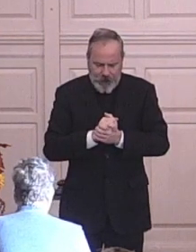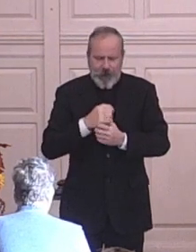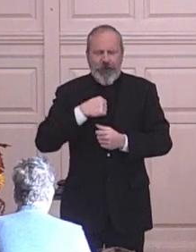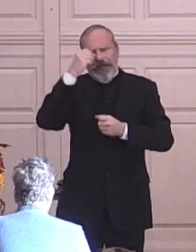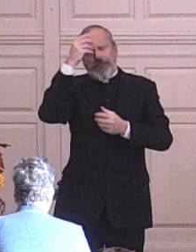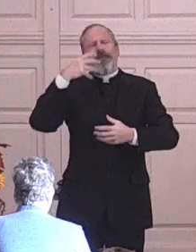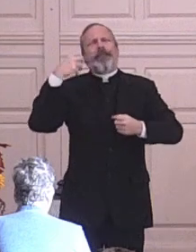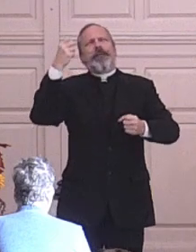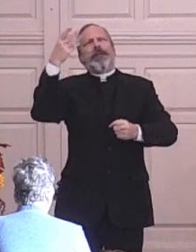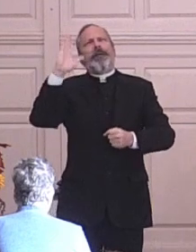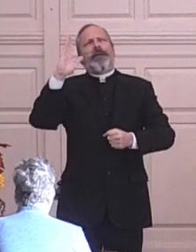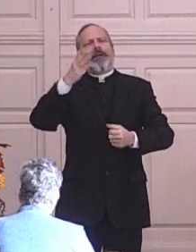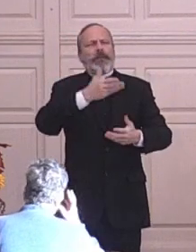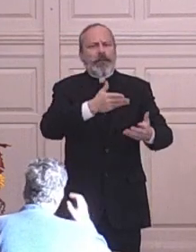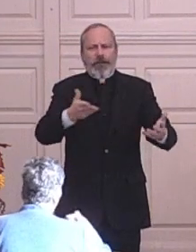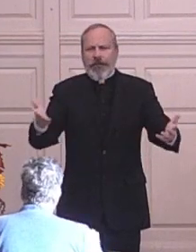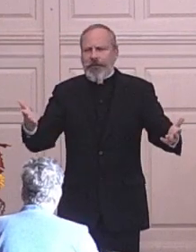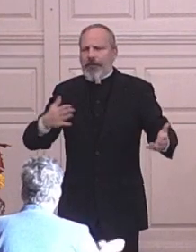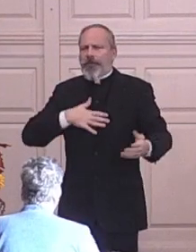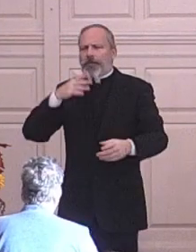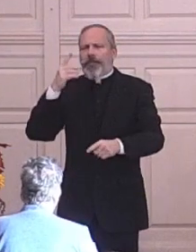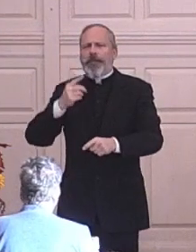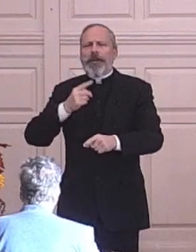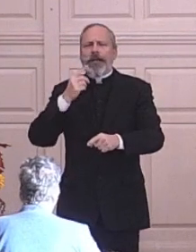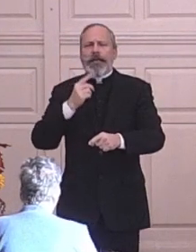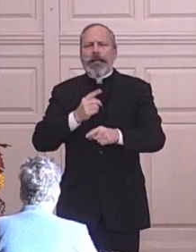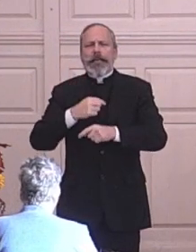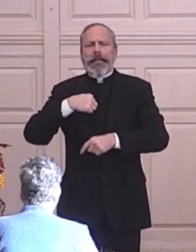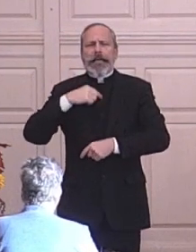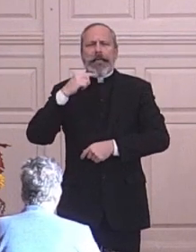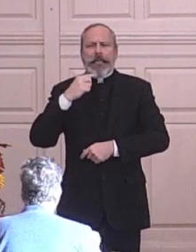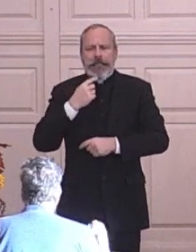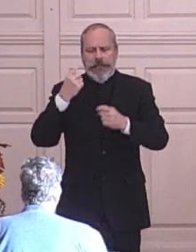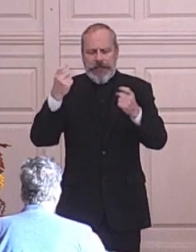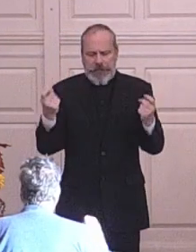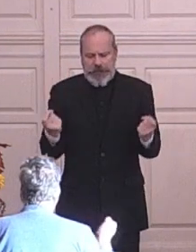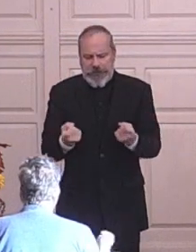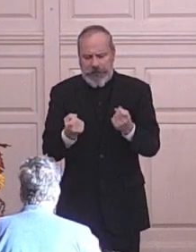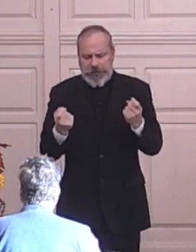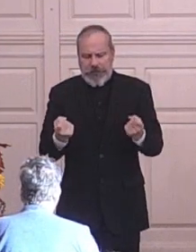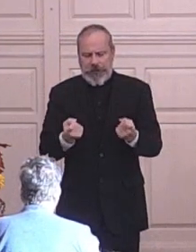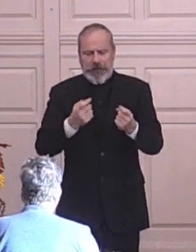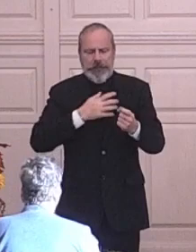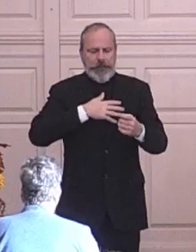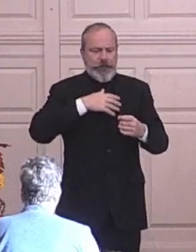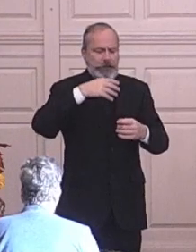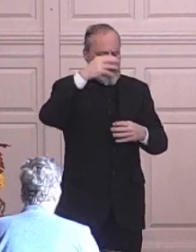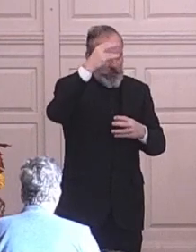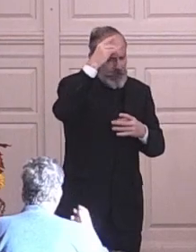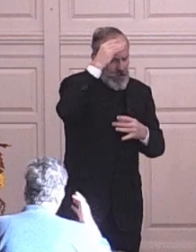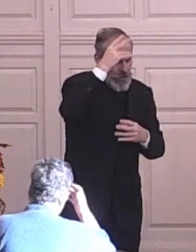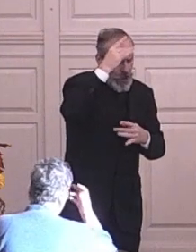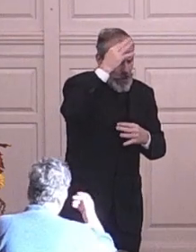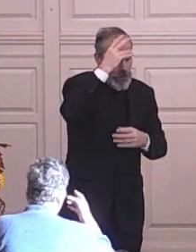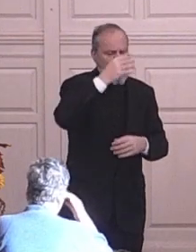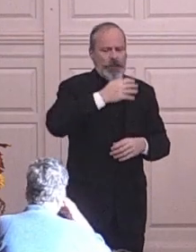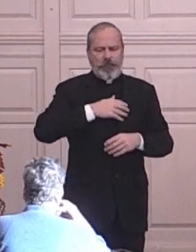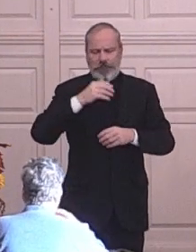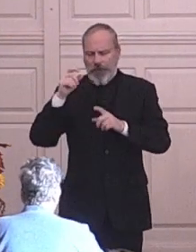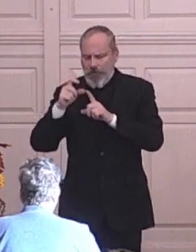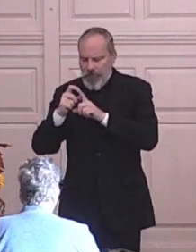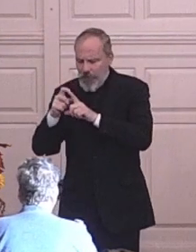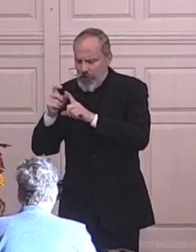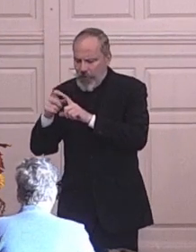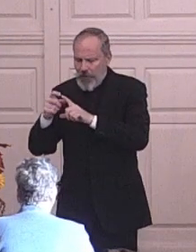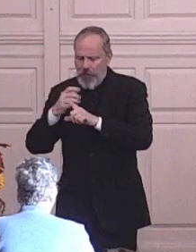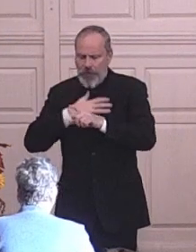I confess to Almighty God and to you, my brothers and sisters, that I have greatly sinned in my